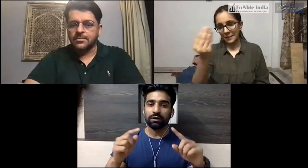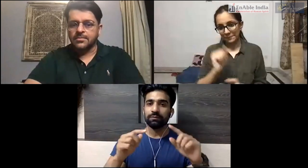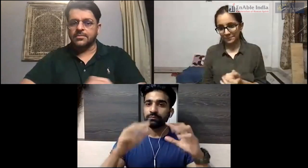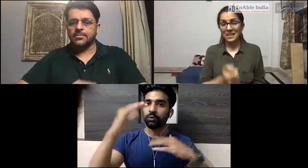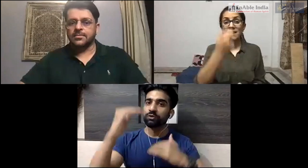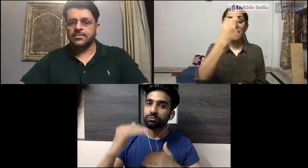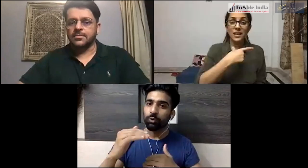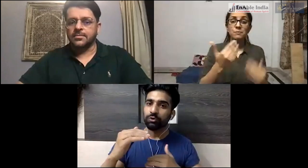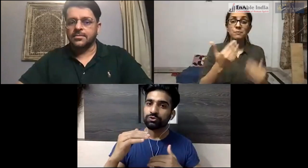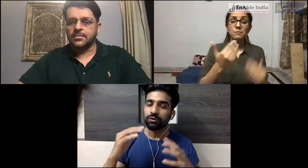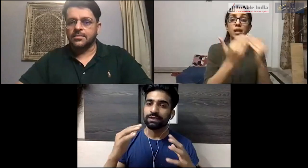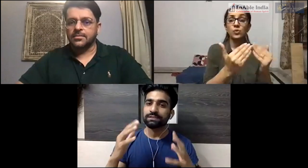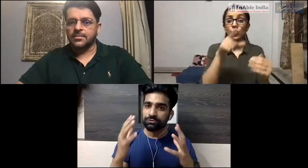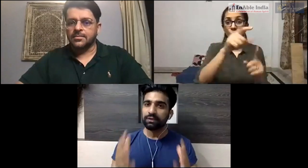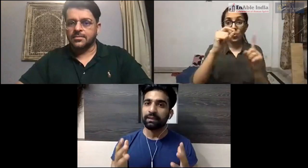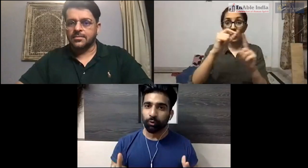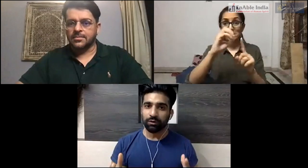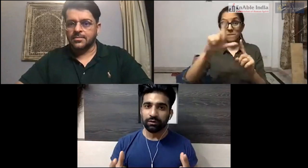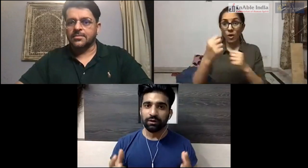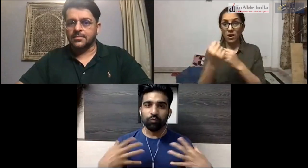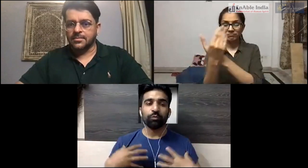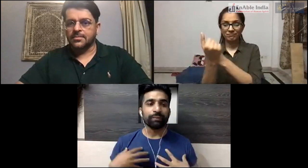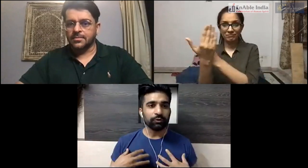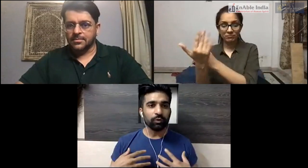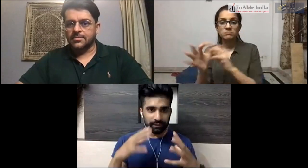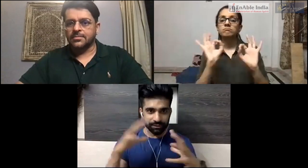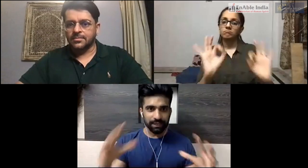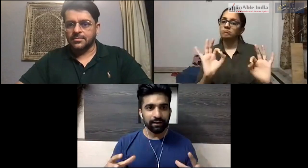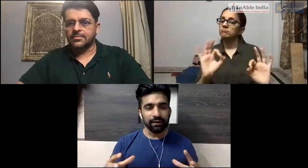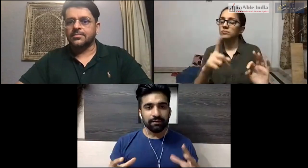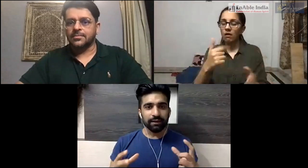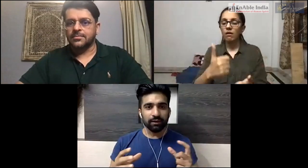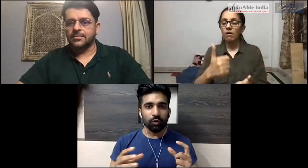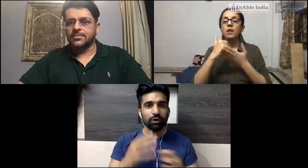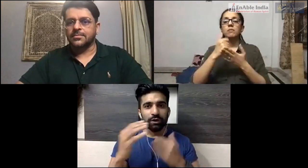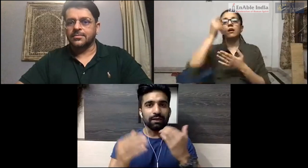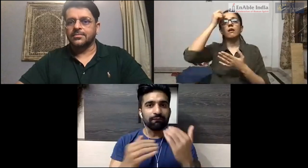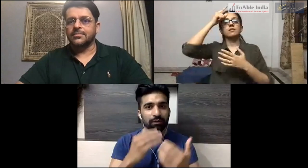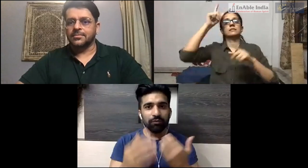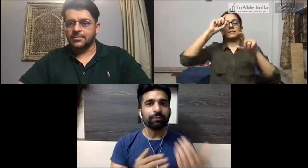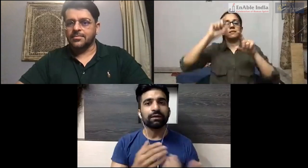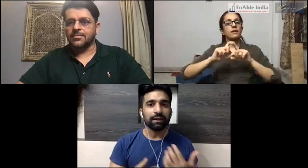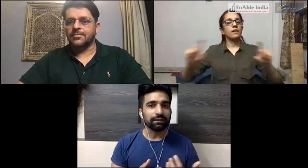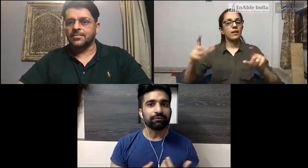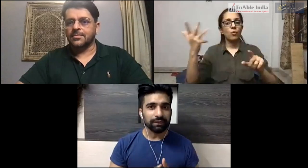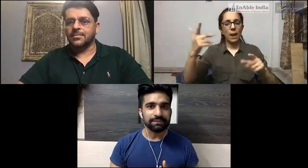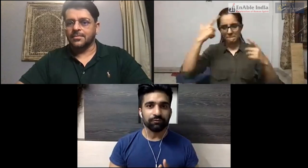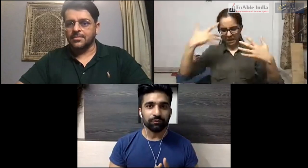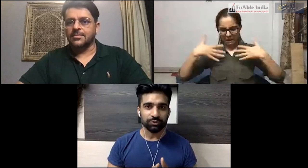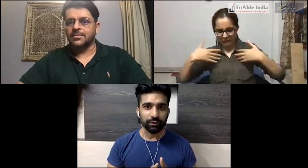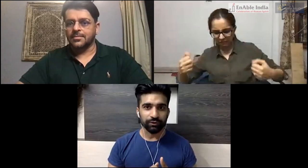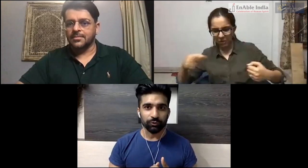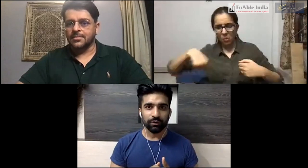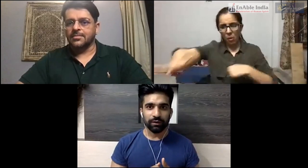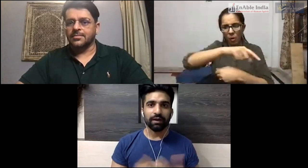for doing those polls. It's really important for me to understand that what level of mental health difficulties everyone